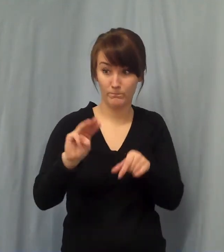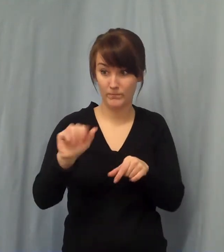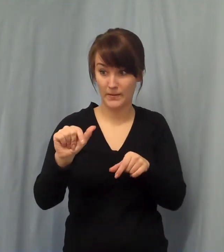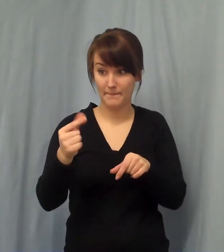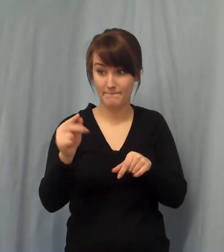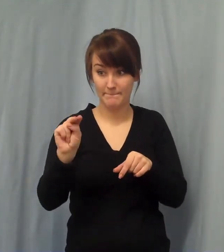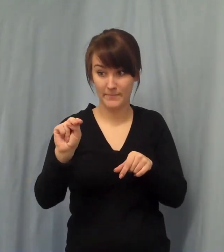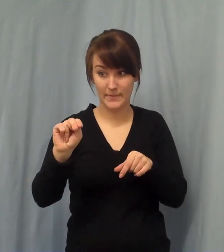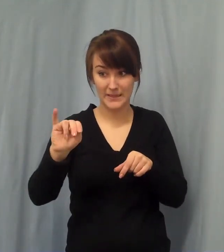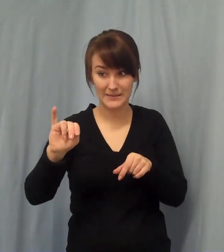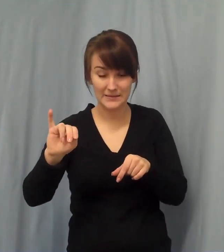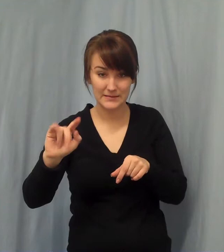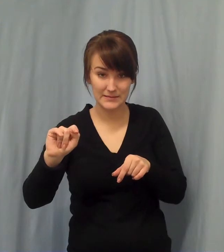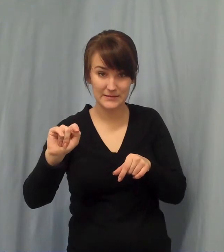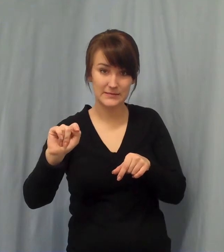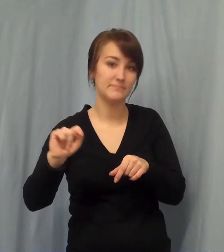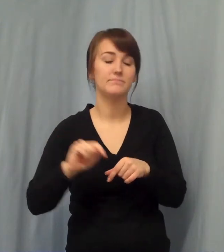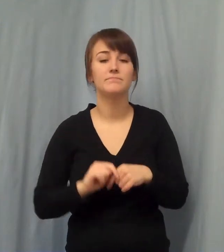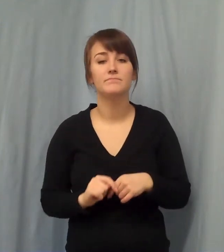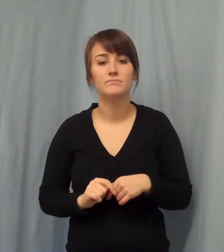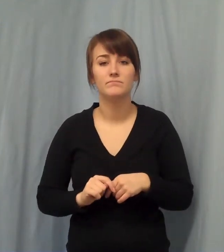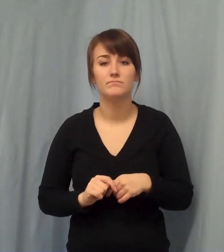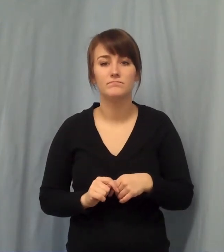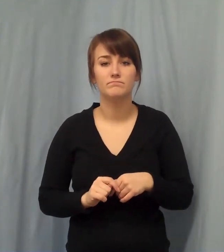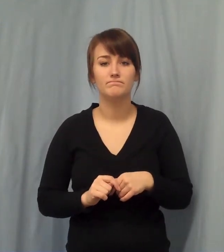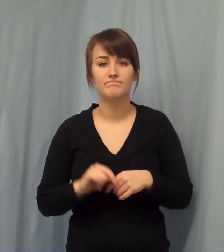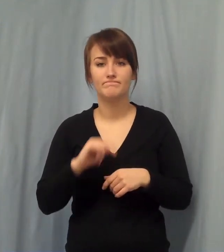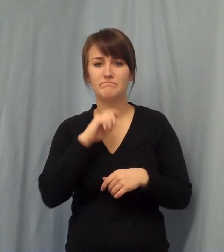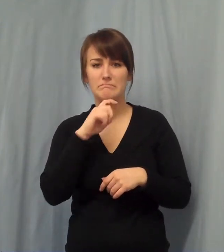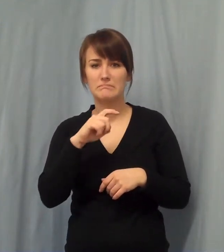here, are the iron filings being pulled anywhere? Or are they just kind of sitting there?